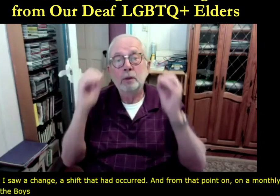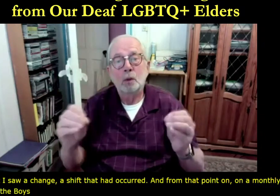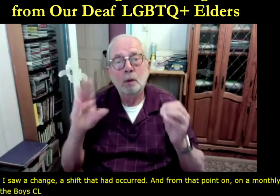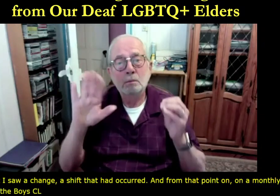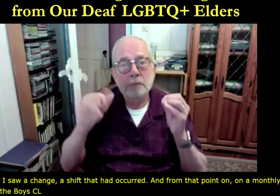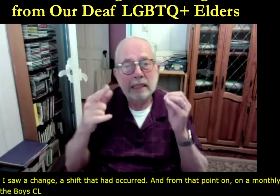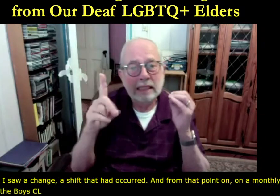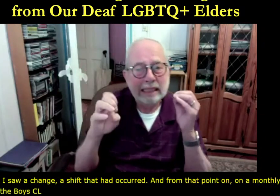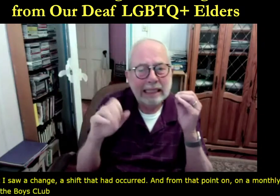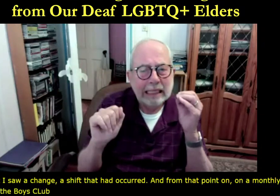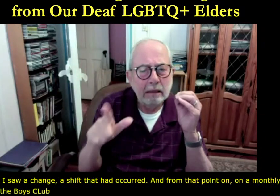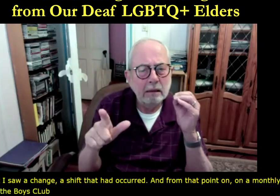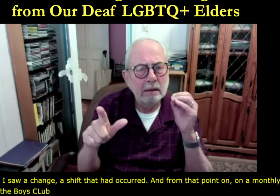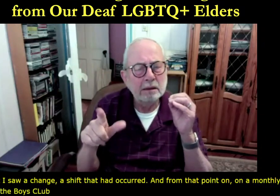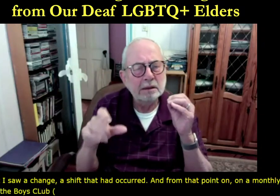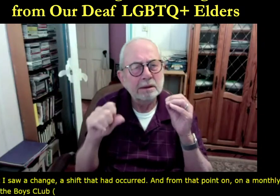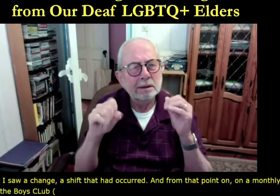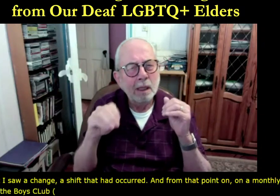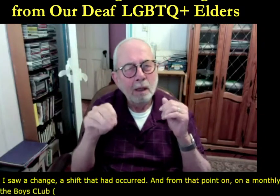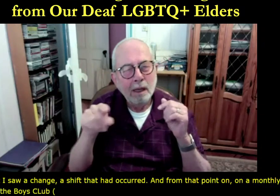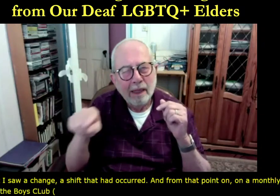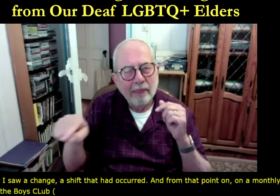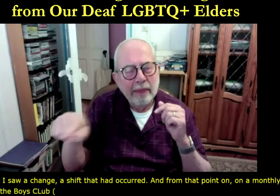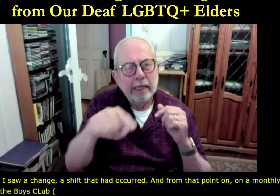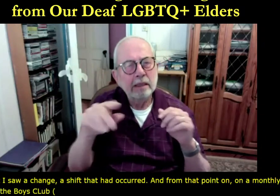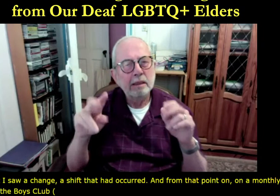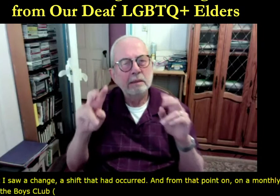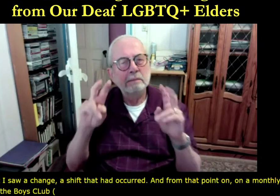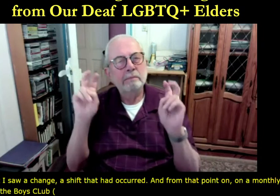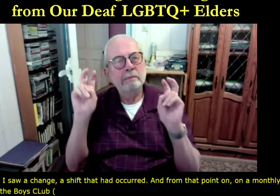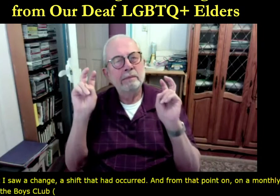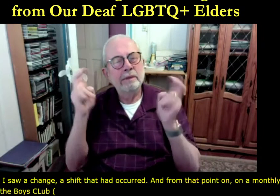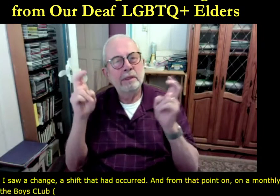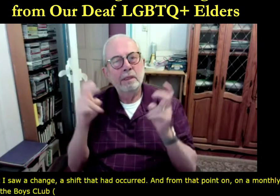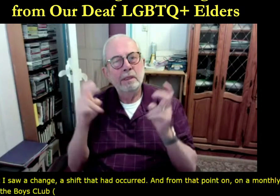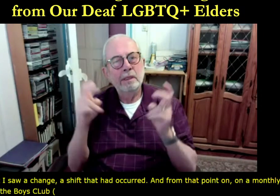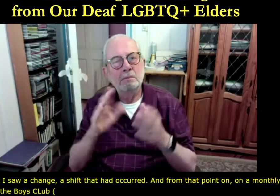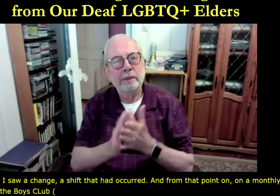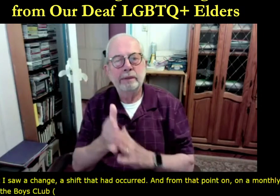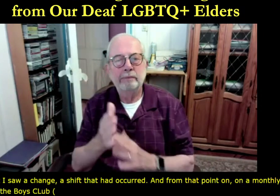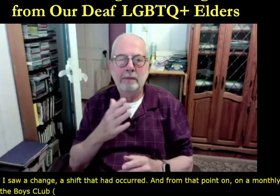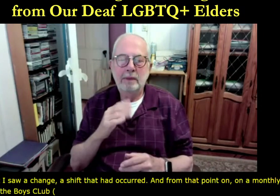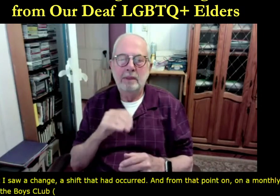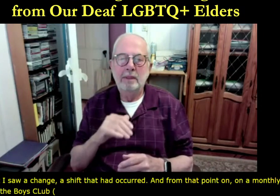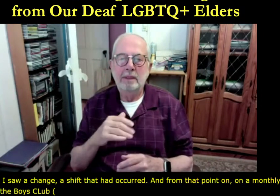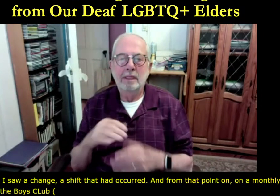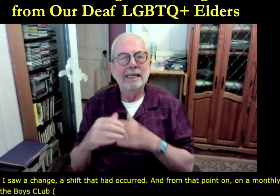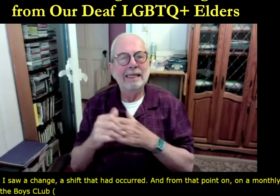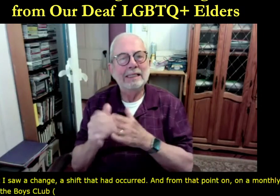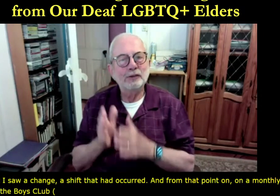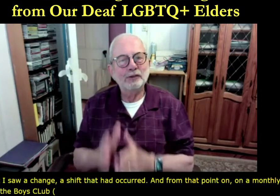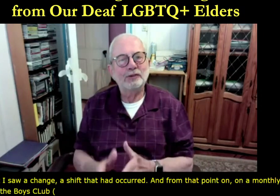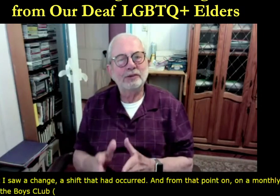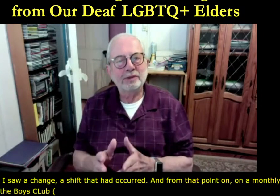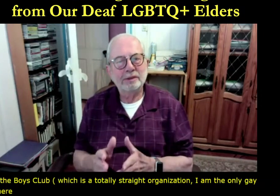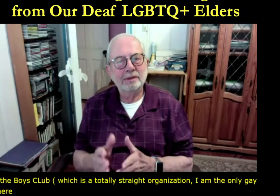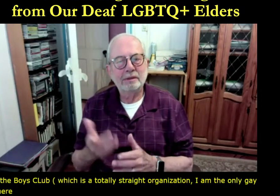know i'm gay and it's not a big deal for them so i think that they've become